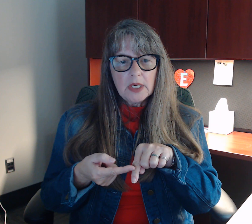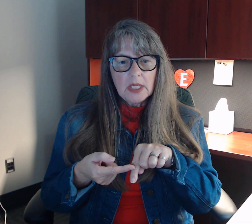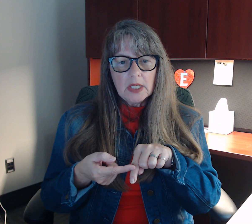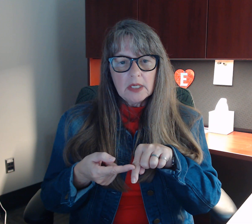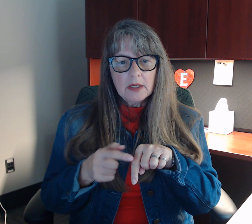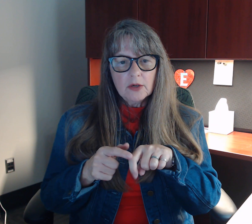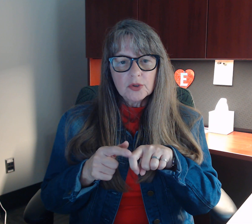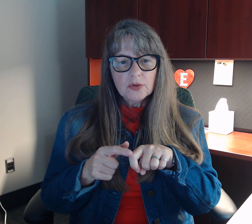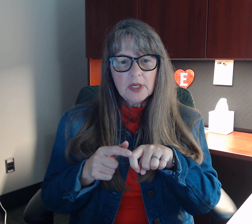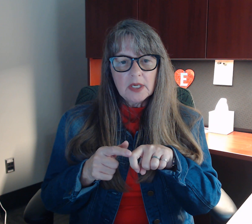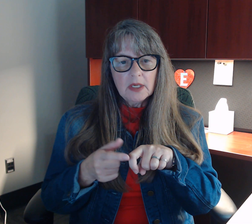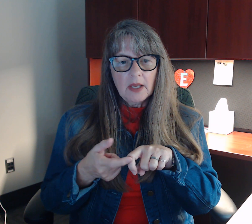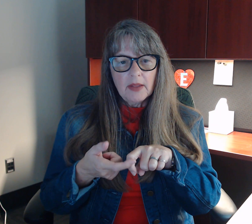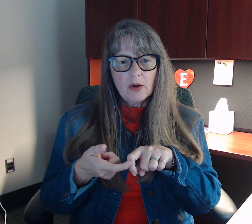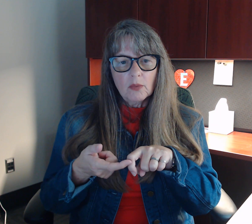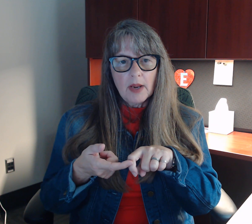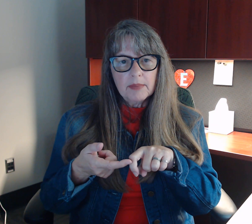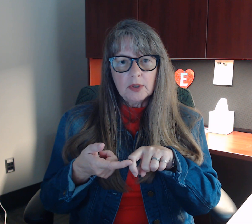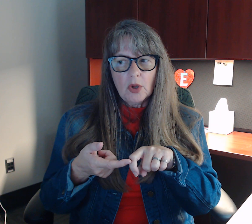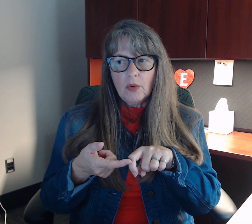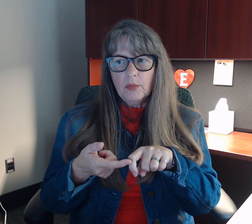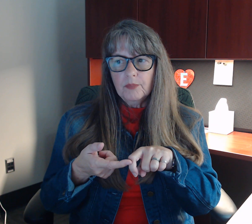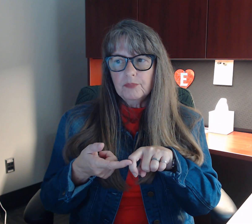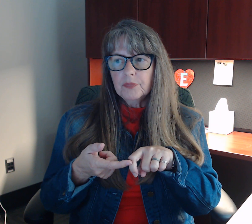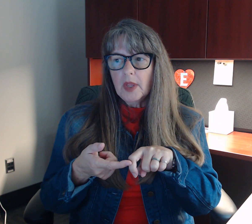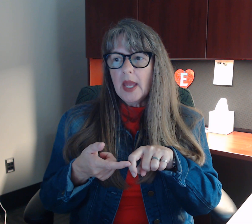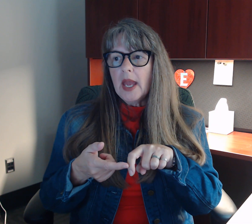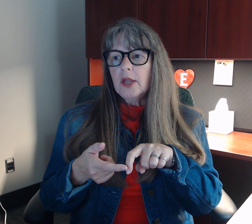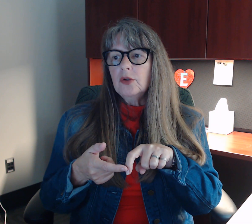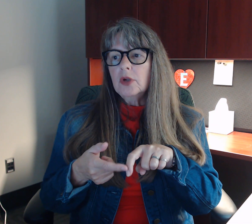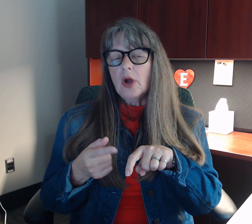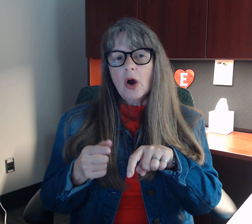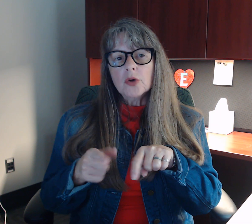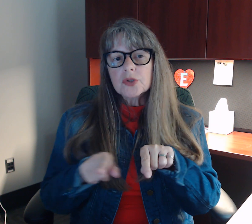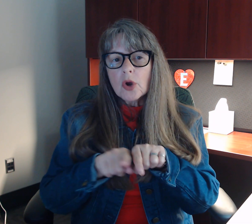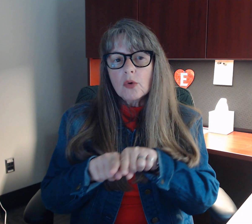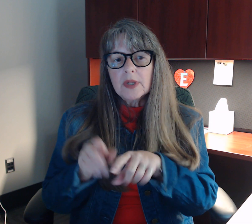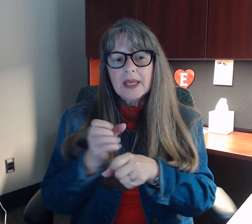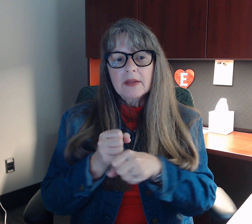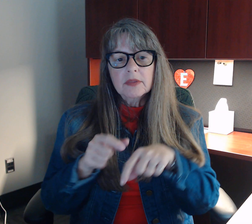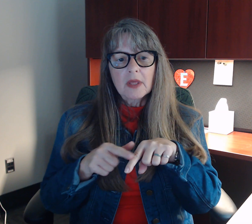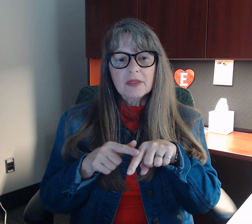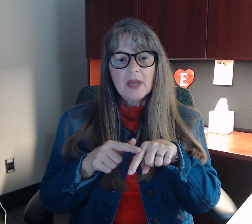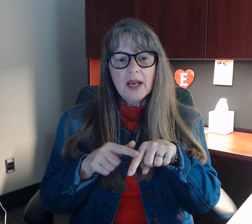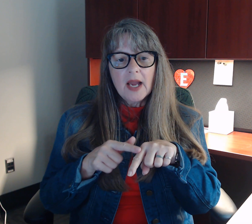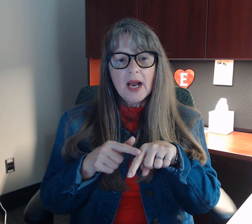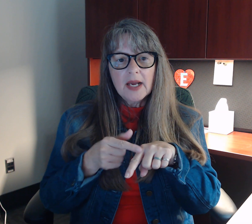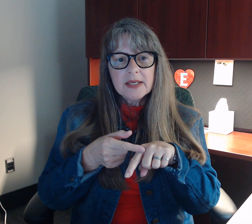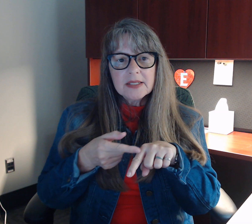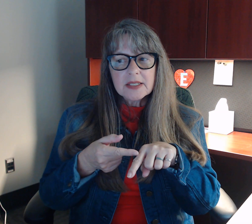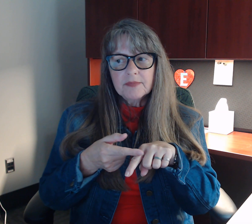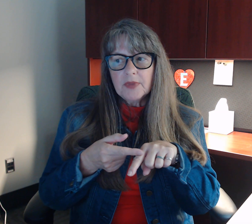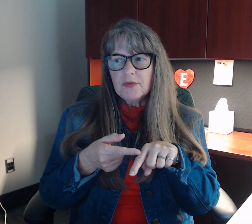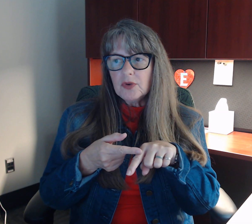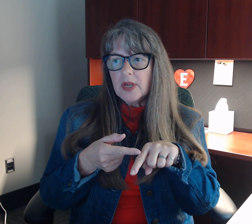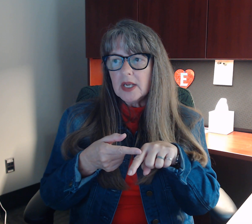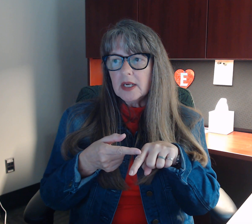knee. Here's your knee, and they go right below. You can also get the thigh highs if you need it,